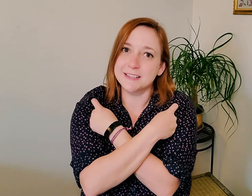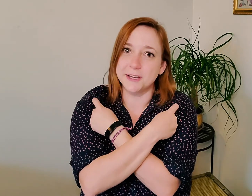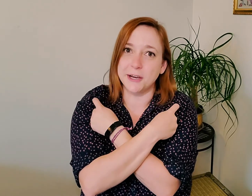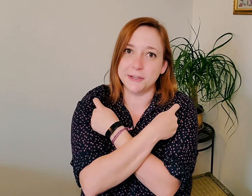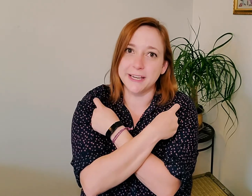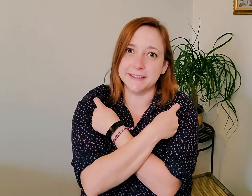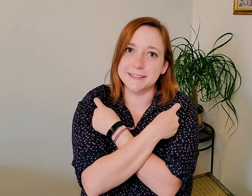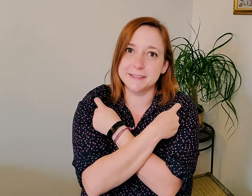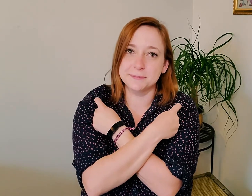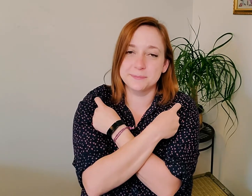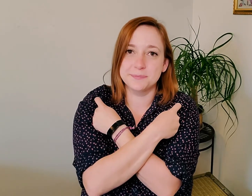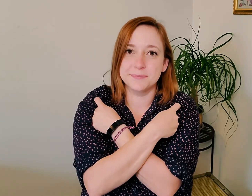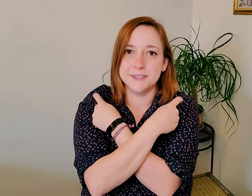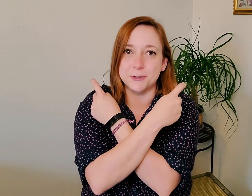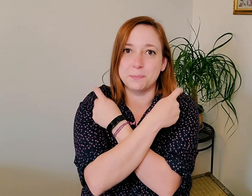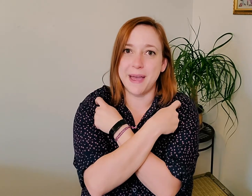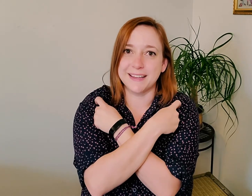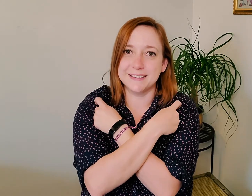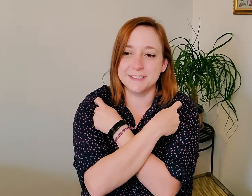on our hands. So bat.